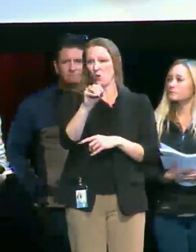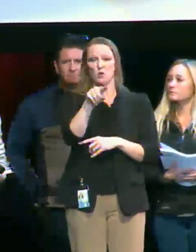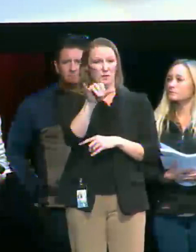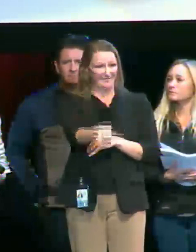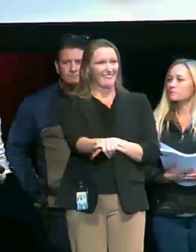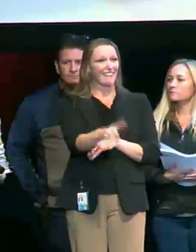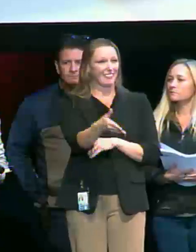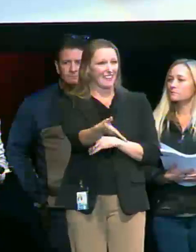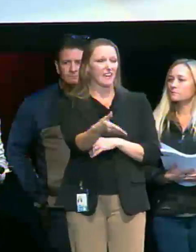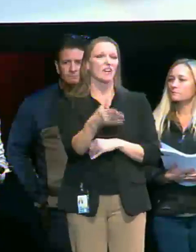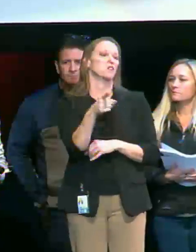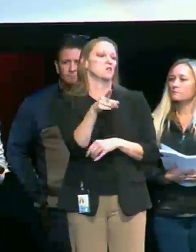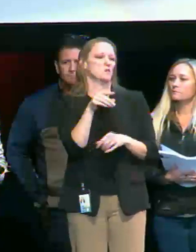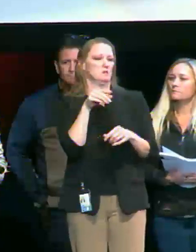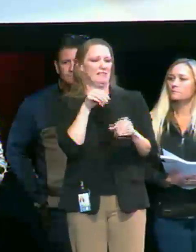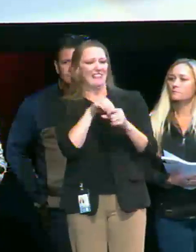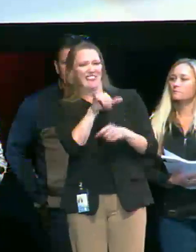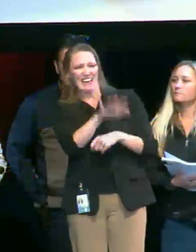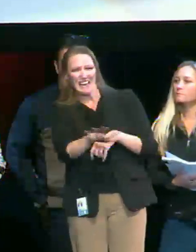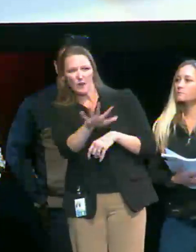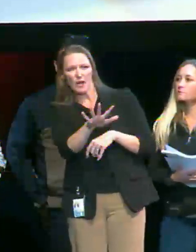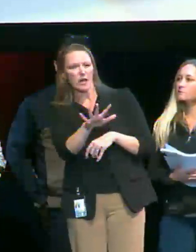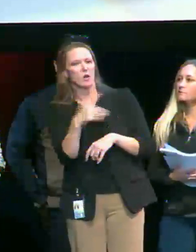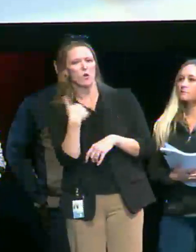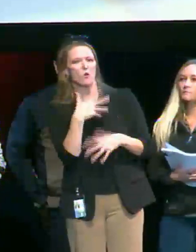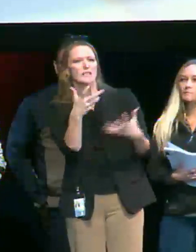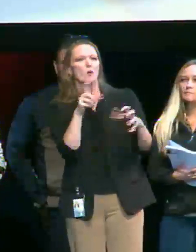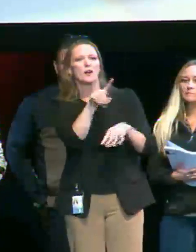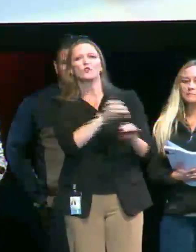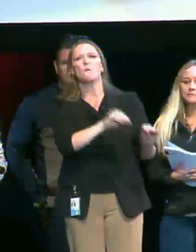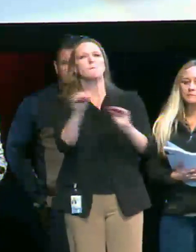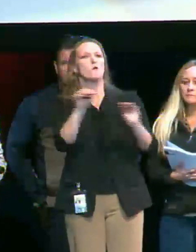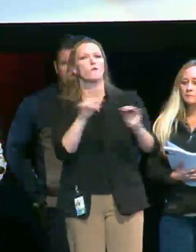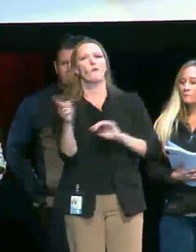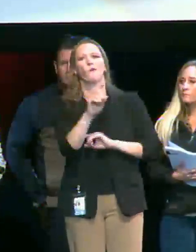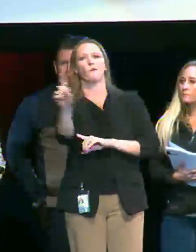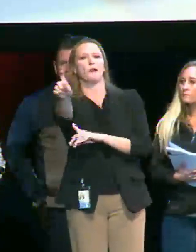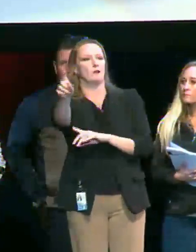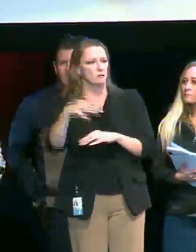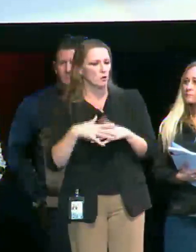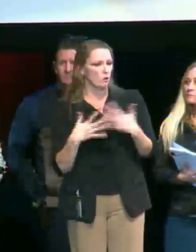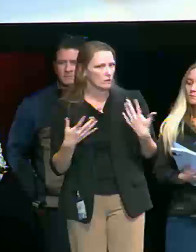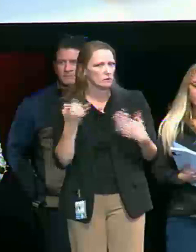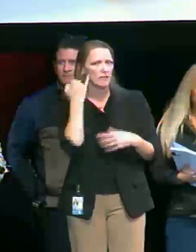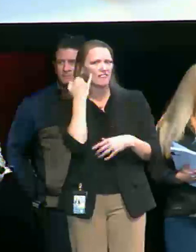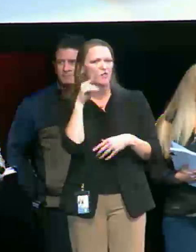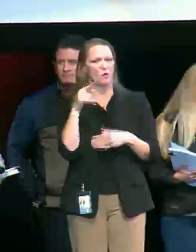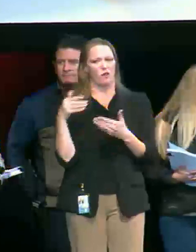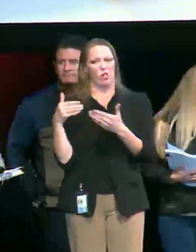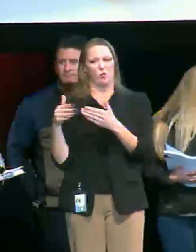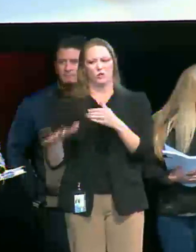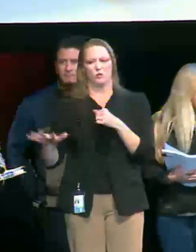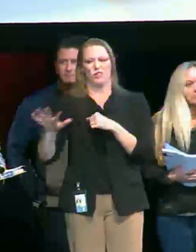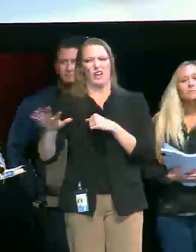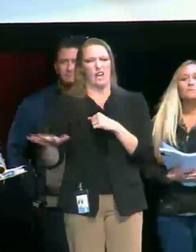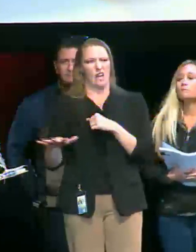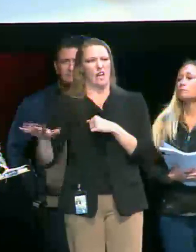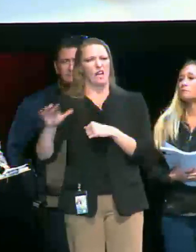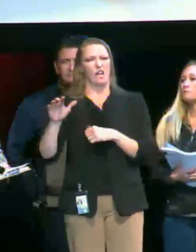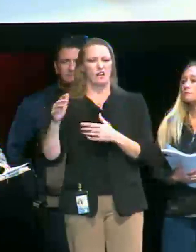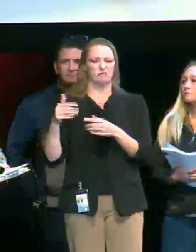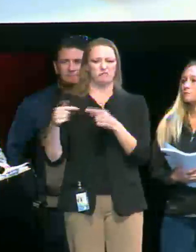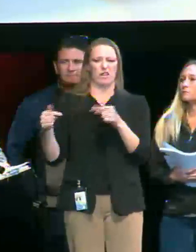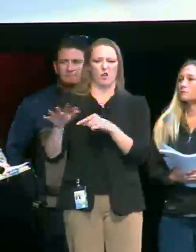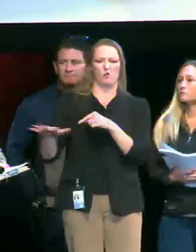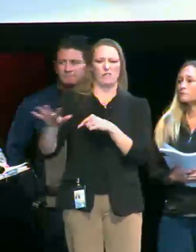are within that area, we don't want you moving around. And if you're in the area adjacent to it in one of the in the warning, what